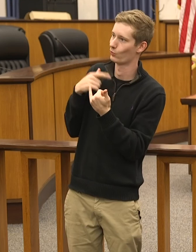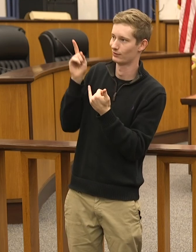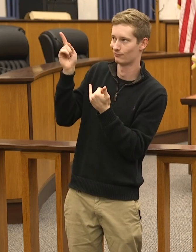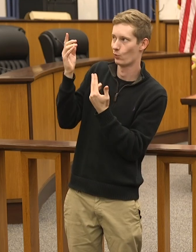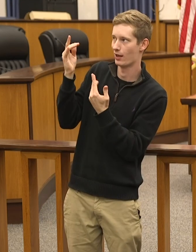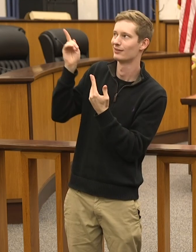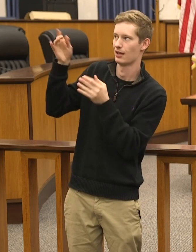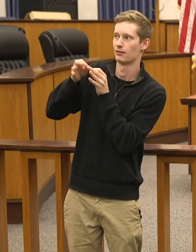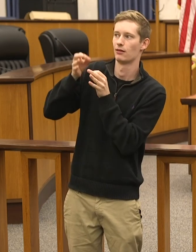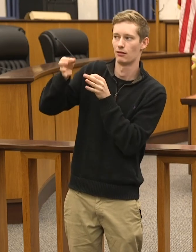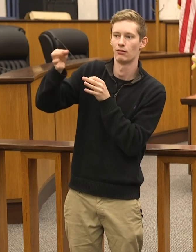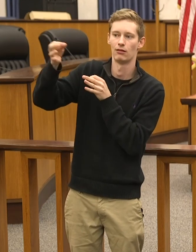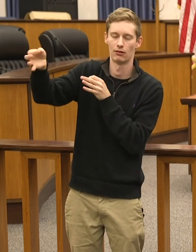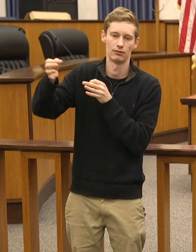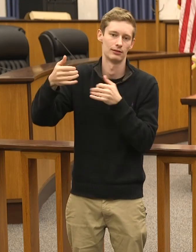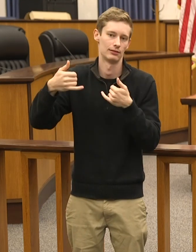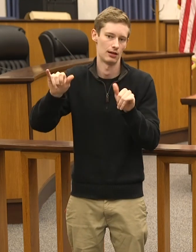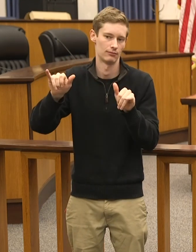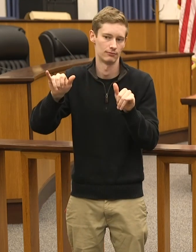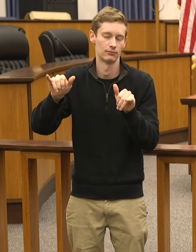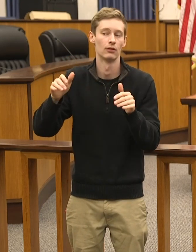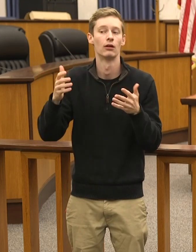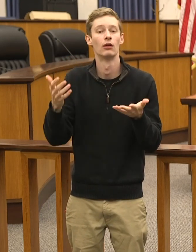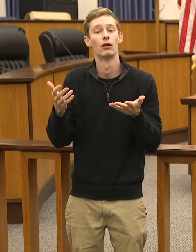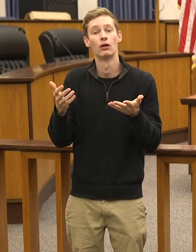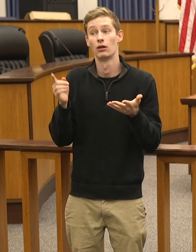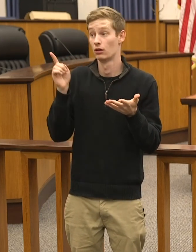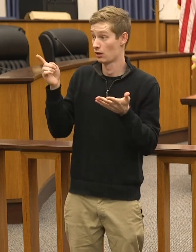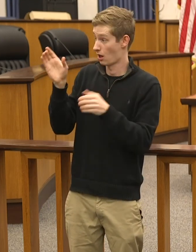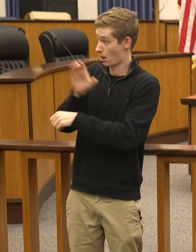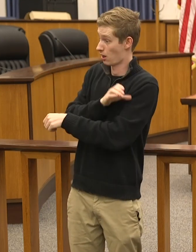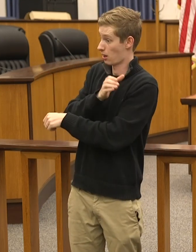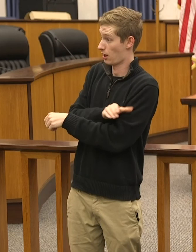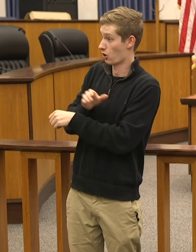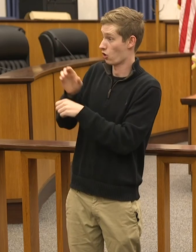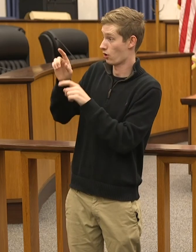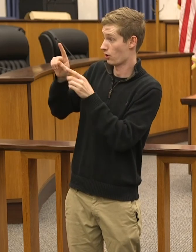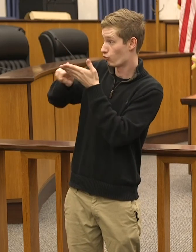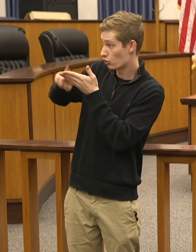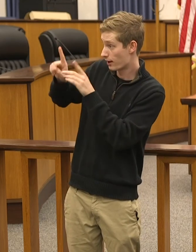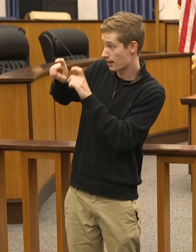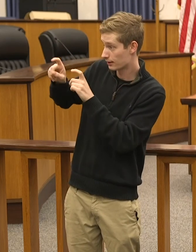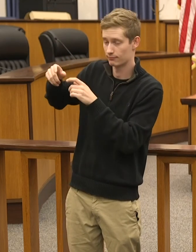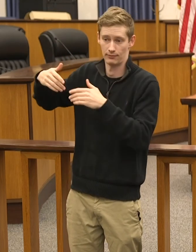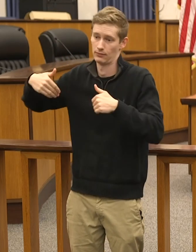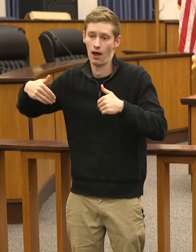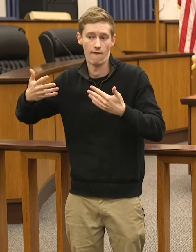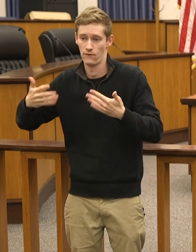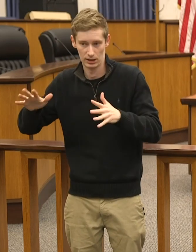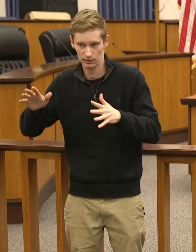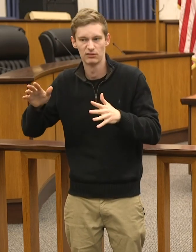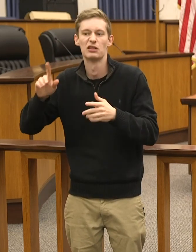back. At this point, we likely will not see the closure of clinical trials until the beginning of December. They still have to go through the